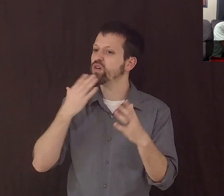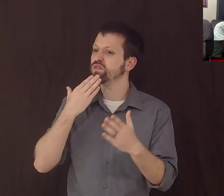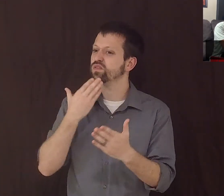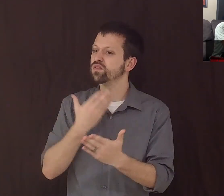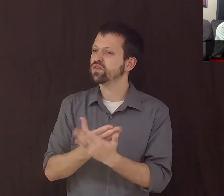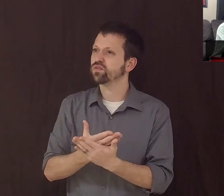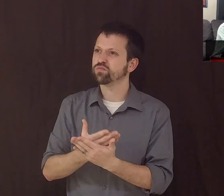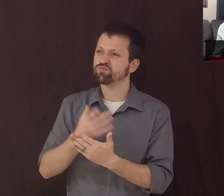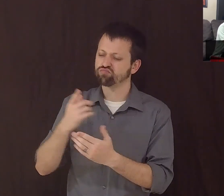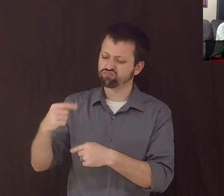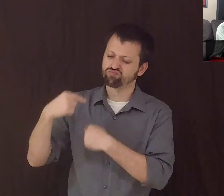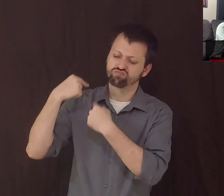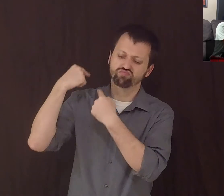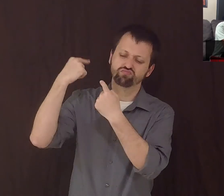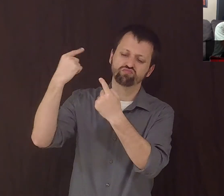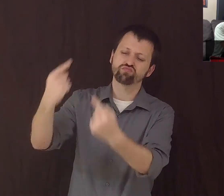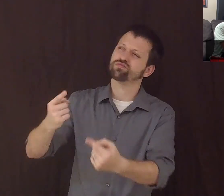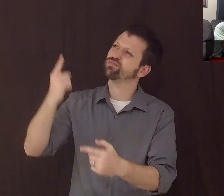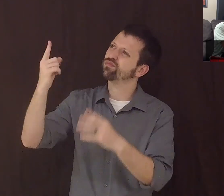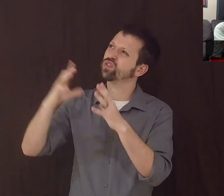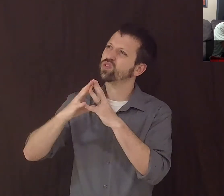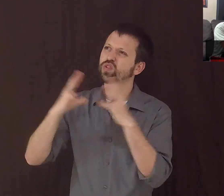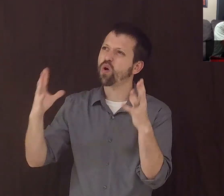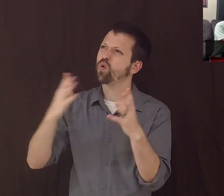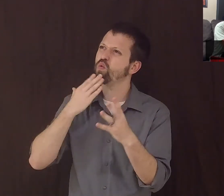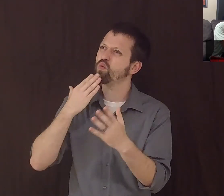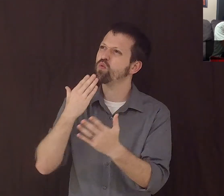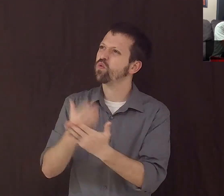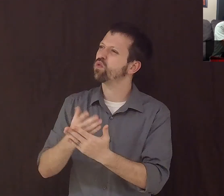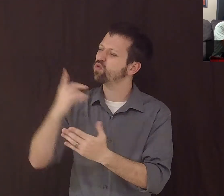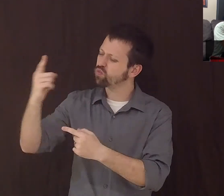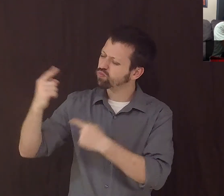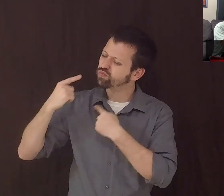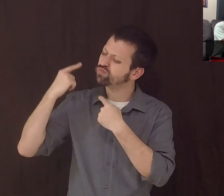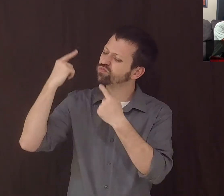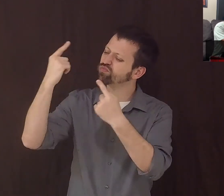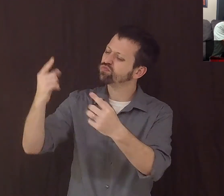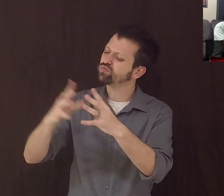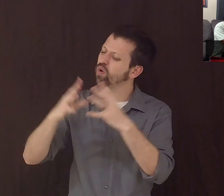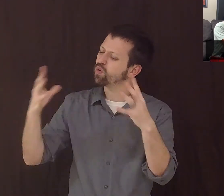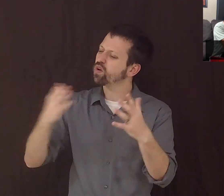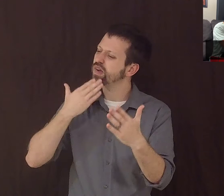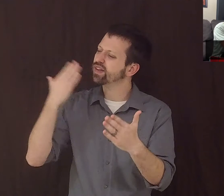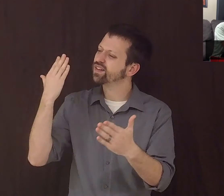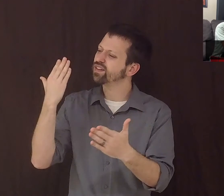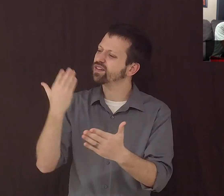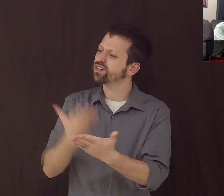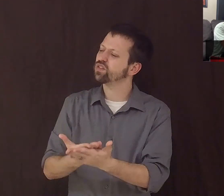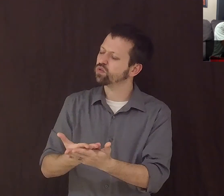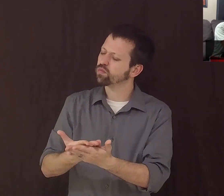so good. You have been so good. You have been so